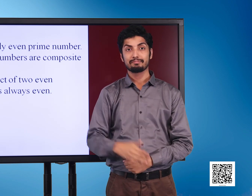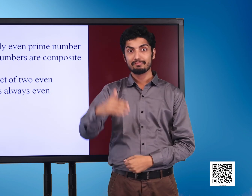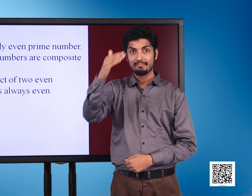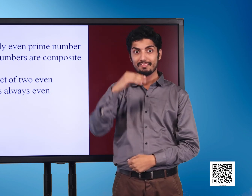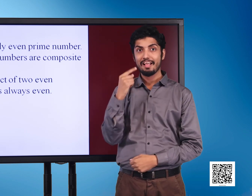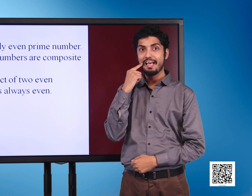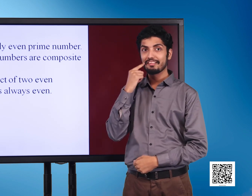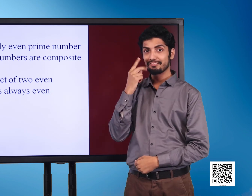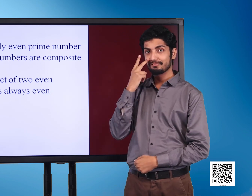I.